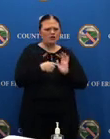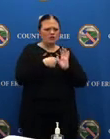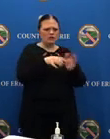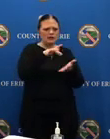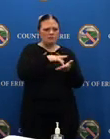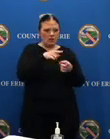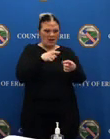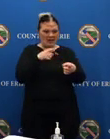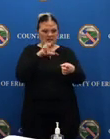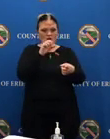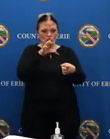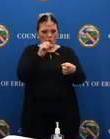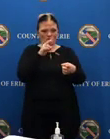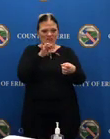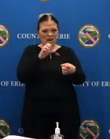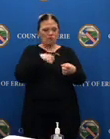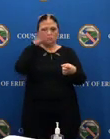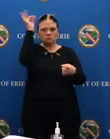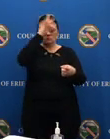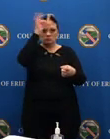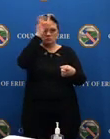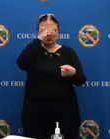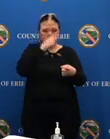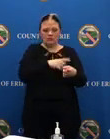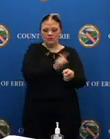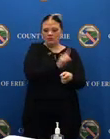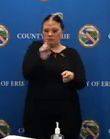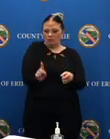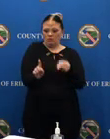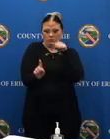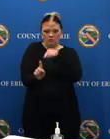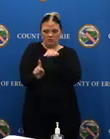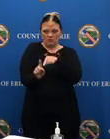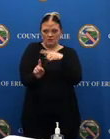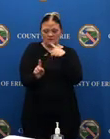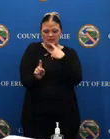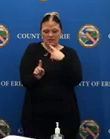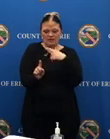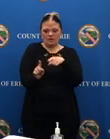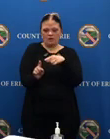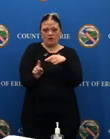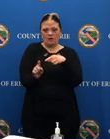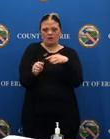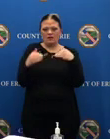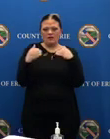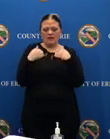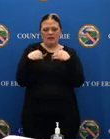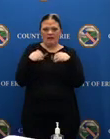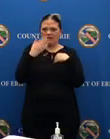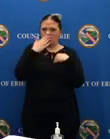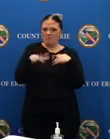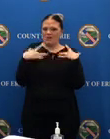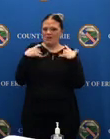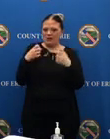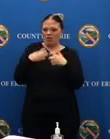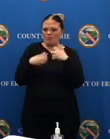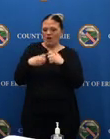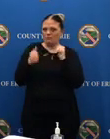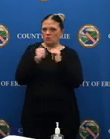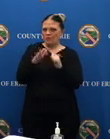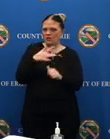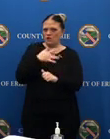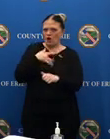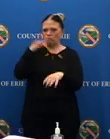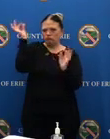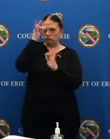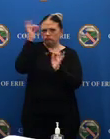has coronavirus and doesn't know it. The next person next to him said, has an underlying health condition regarding the heart and doesn't know